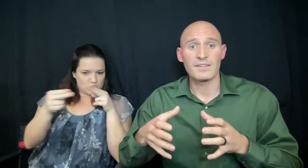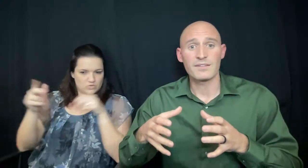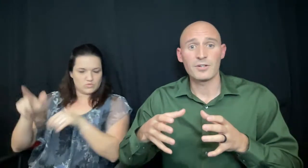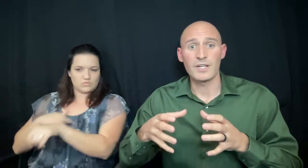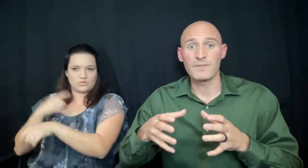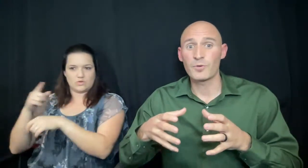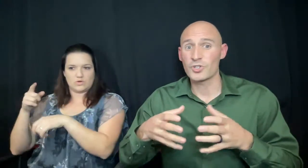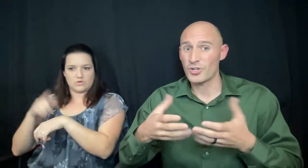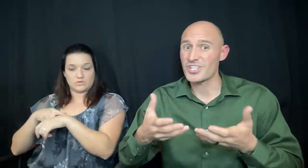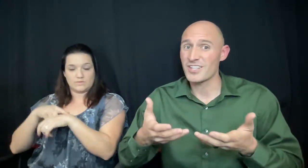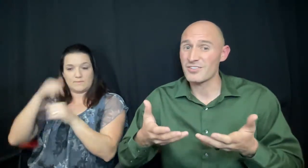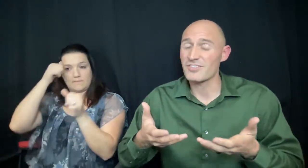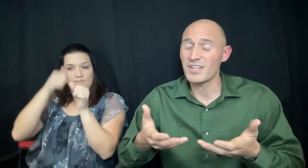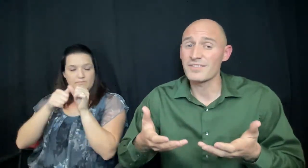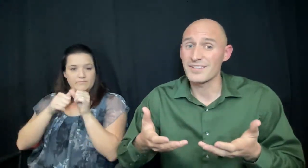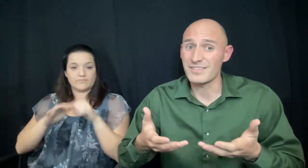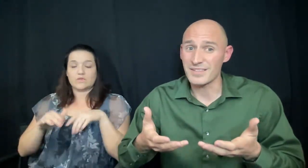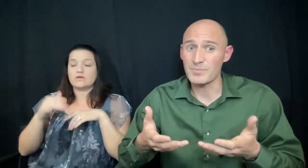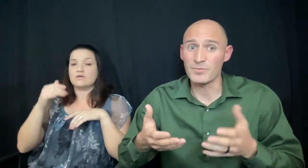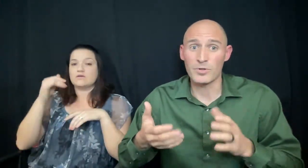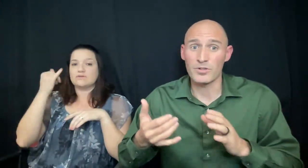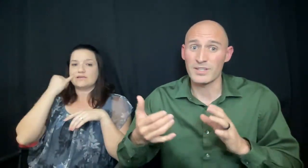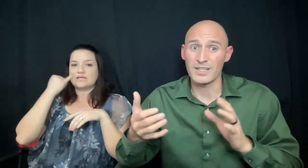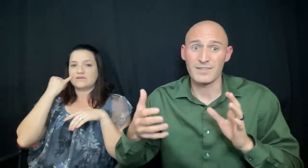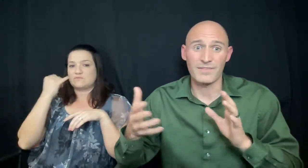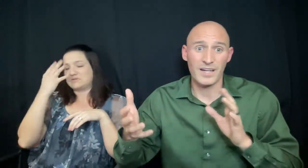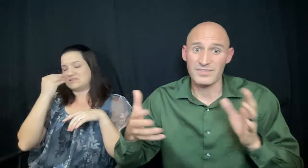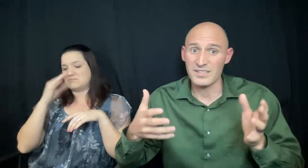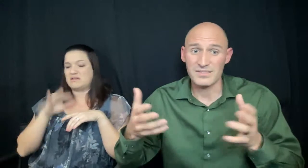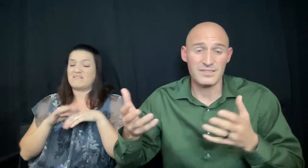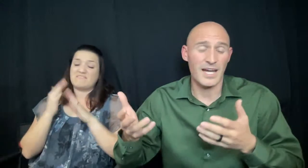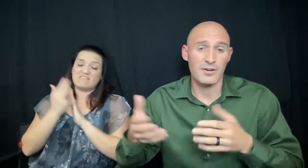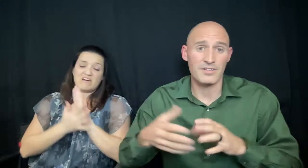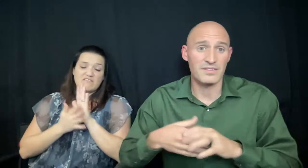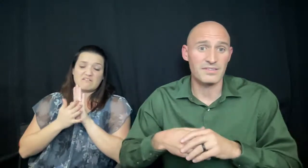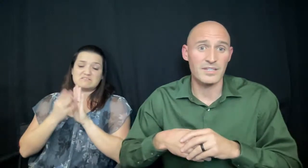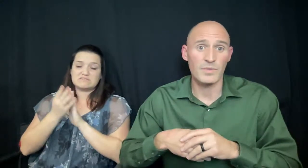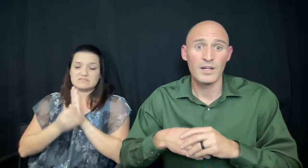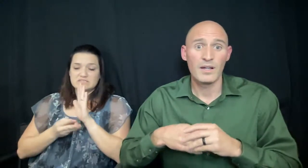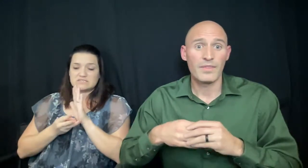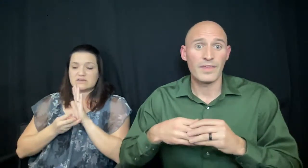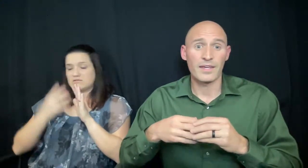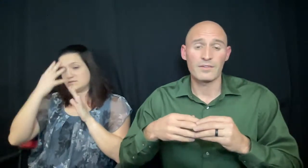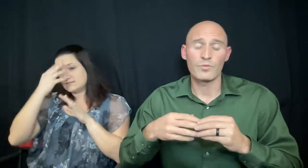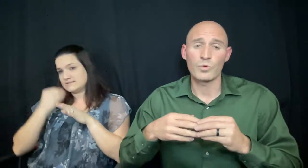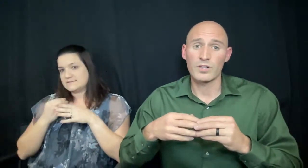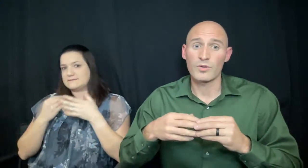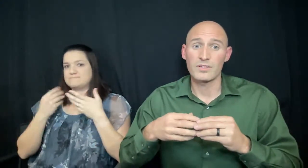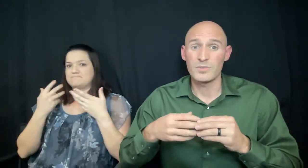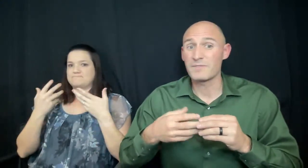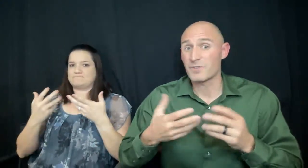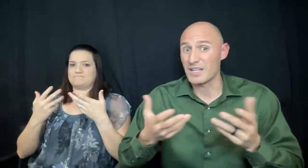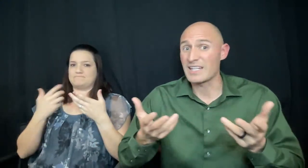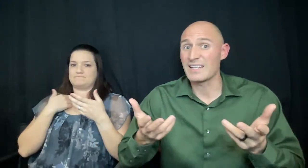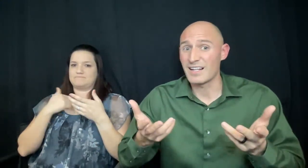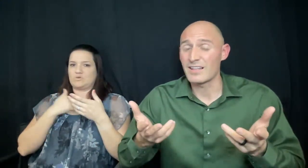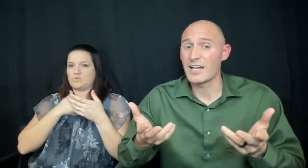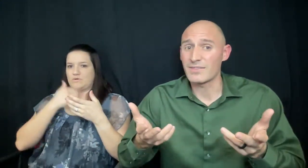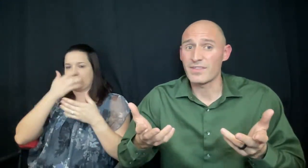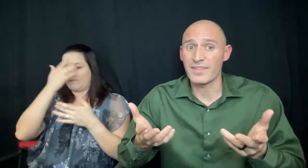so if we're shortchanging ourselves on sleep, if we're only getting 5-6 hours of sleep, then we're going to be forgetting a lot of the things